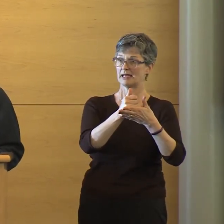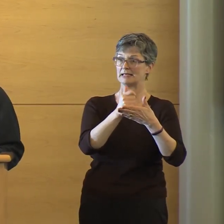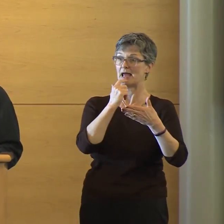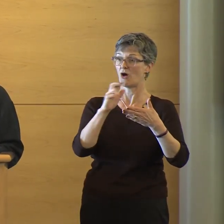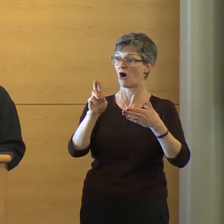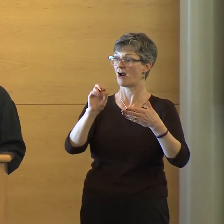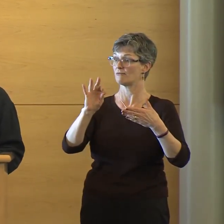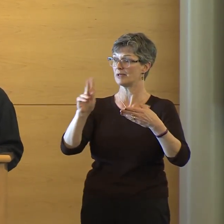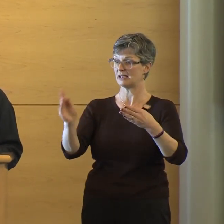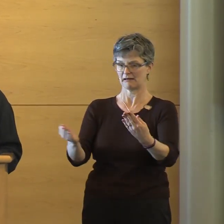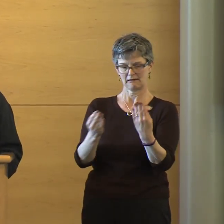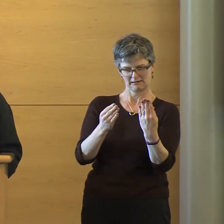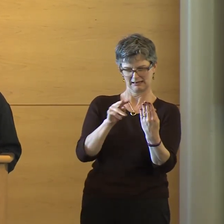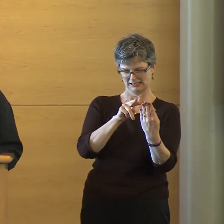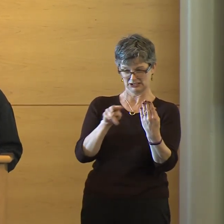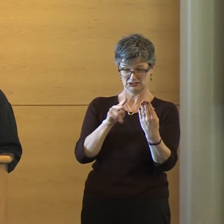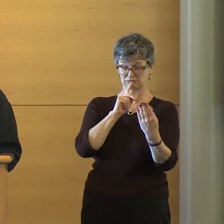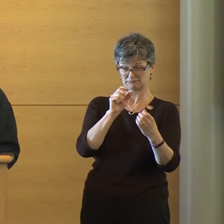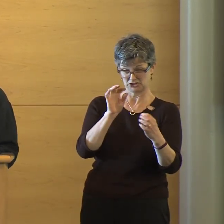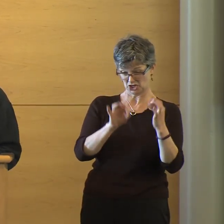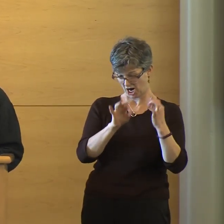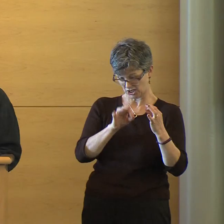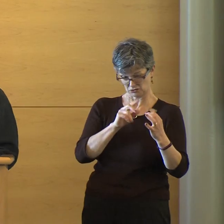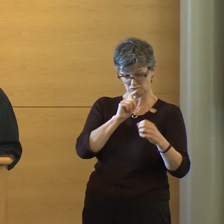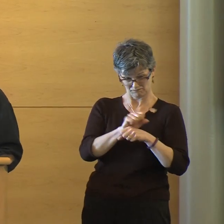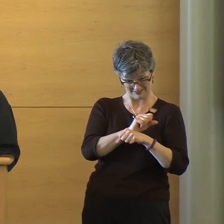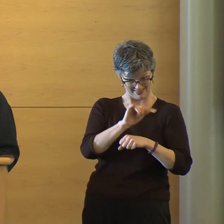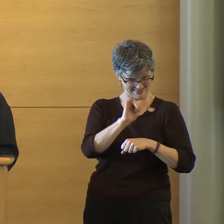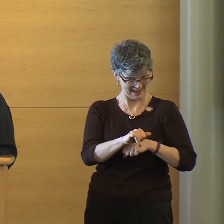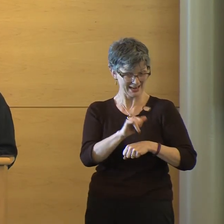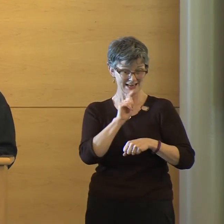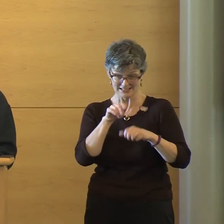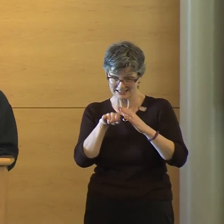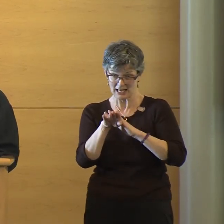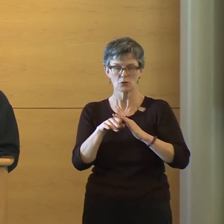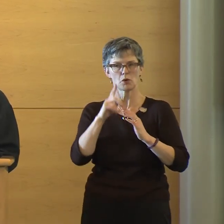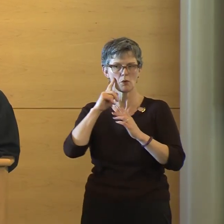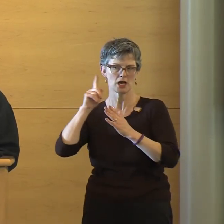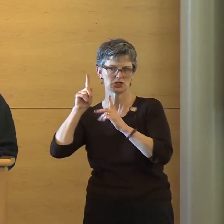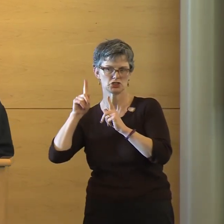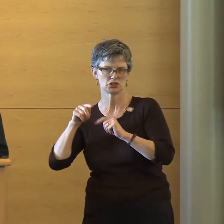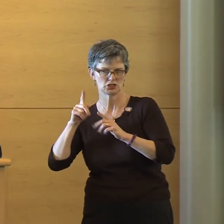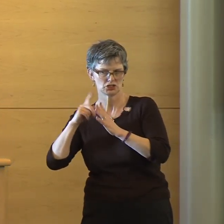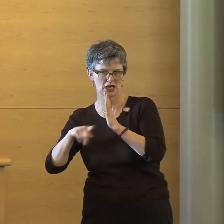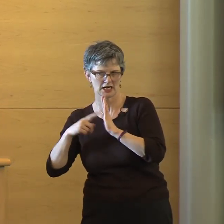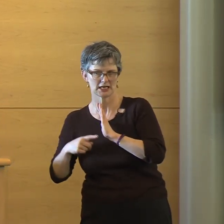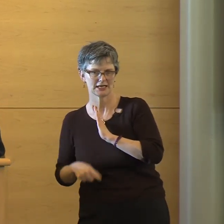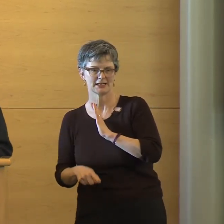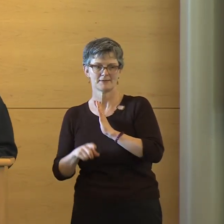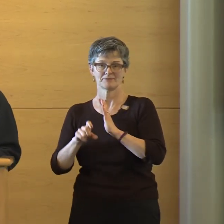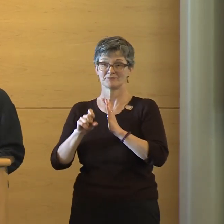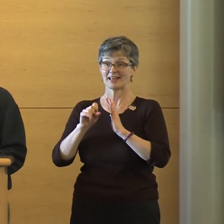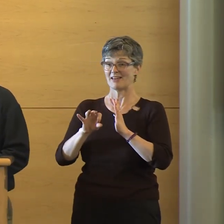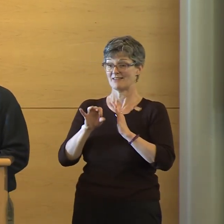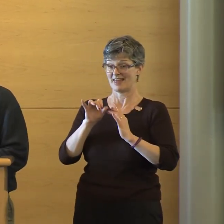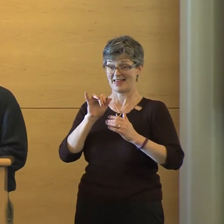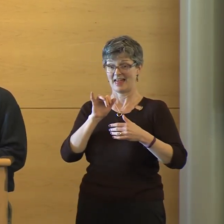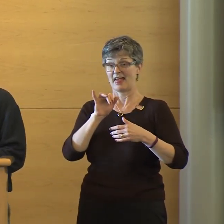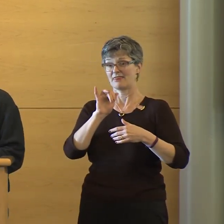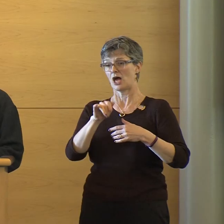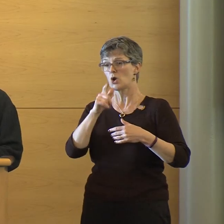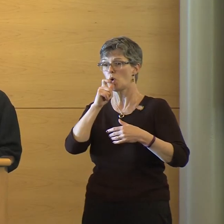we, within Accessible Technology Services, for major purchases, want to be at the table as a resource and, you know, helping them